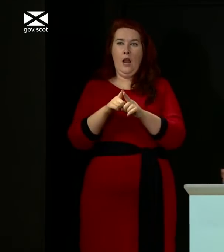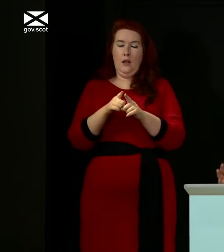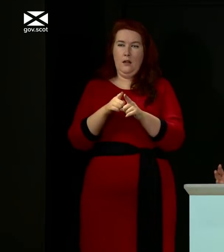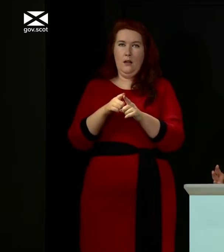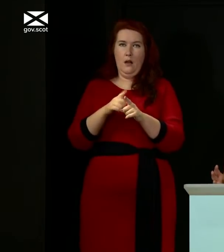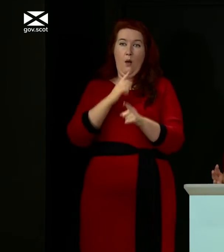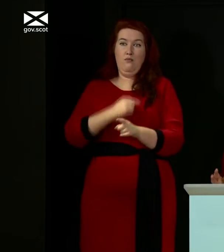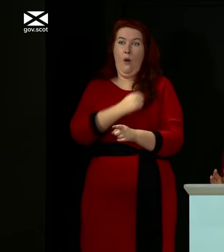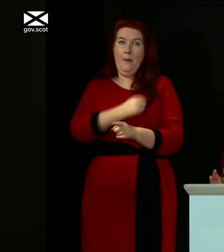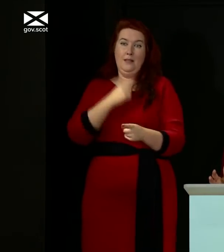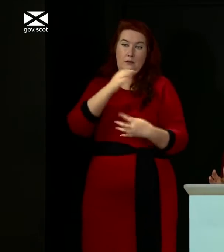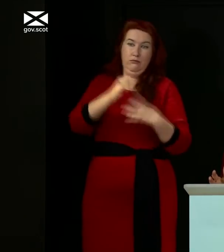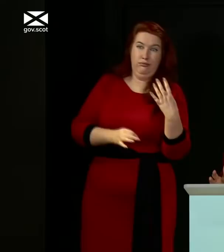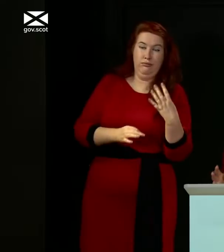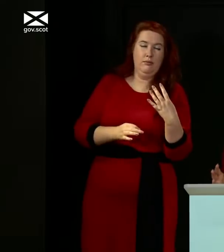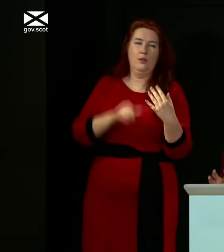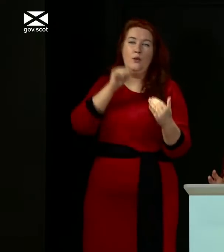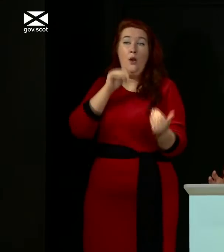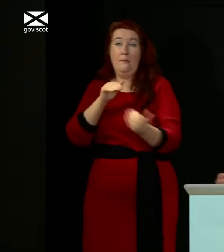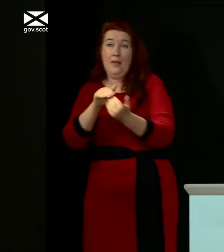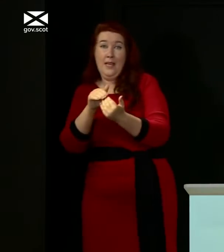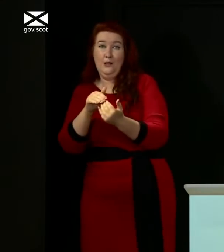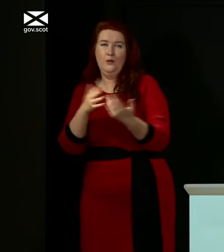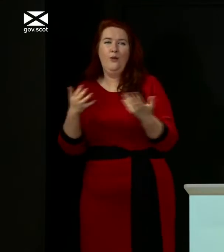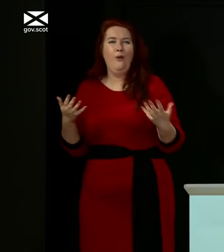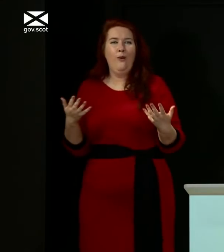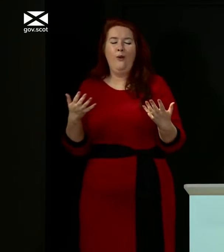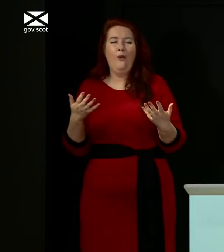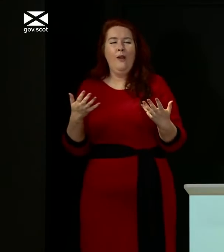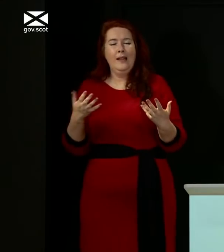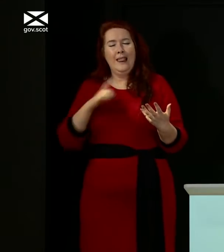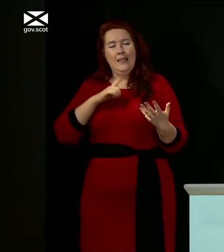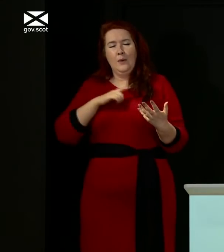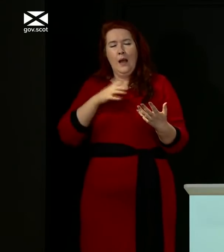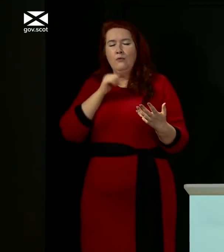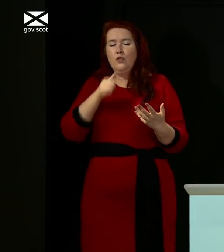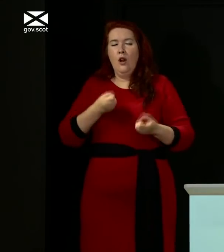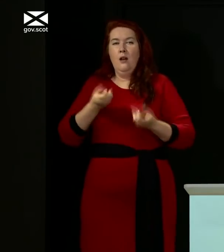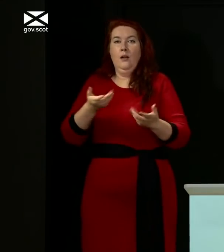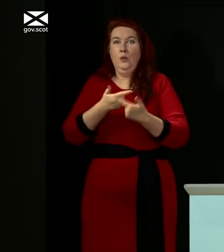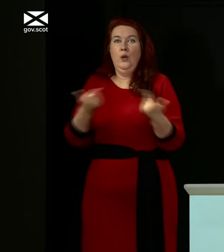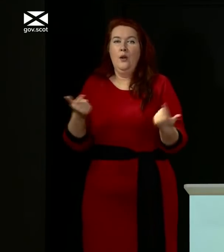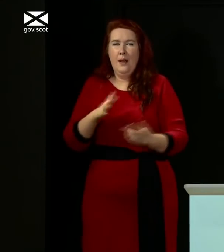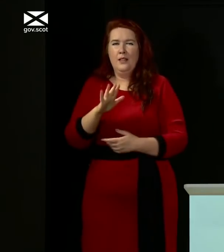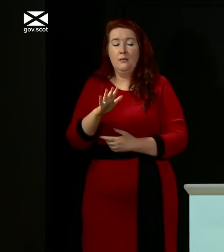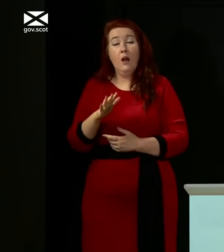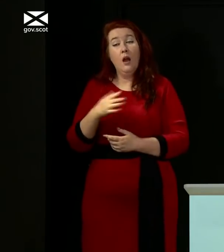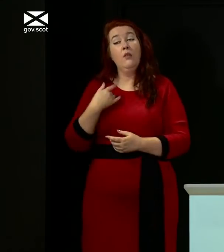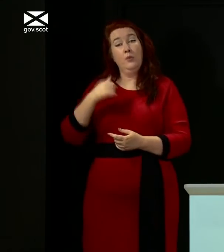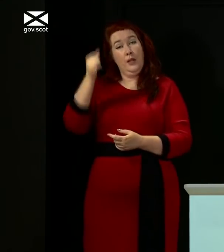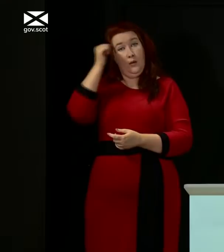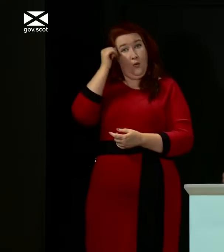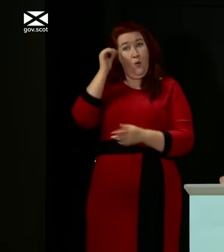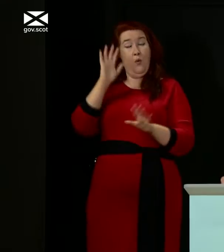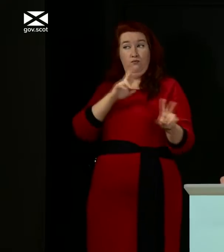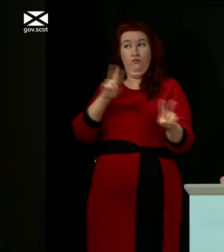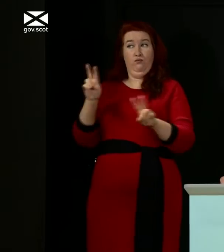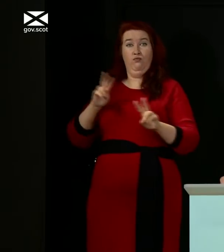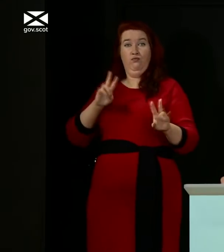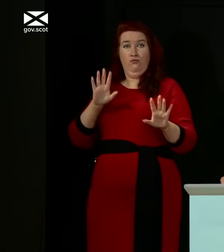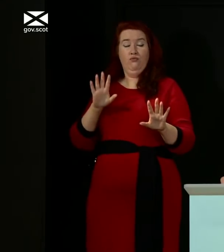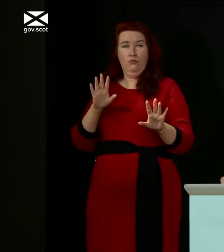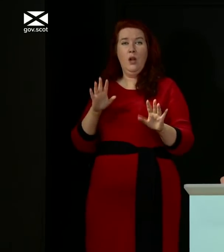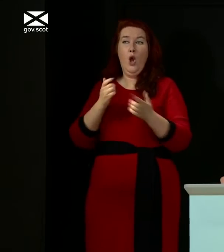over-promising and not living up to these promises. So, we know with a reasonable degree of certainty the number